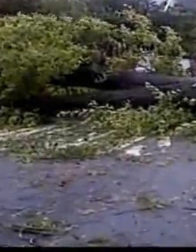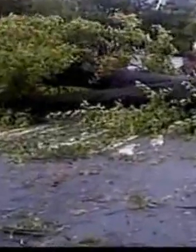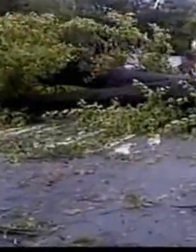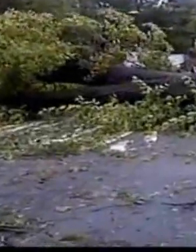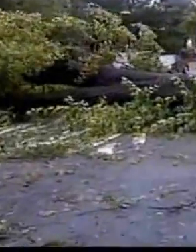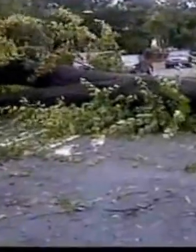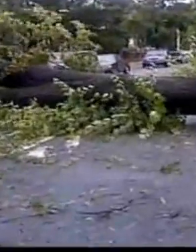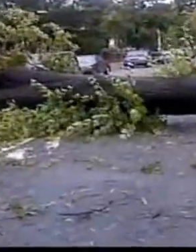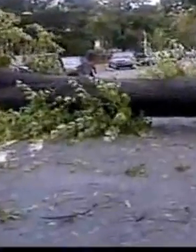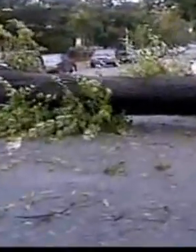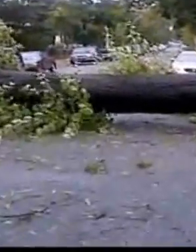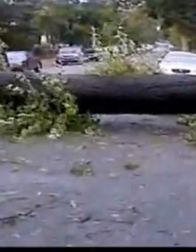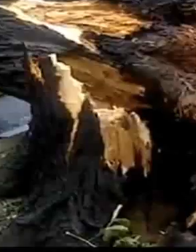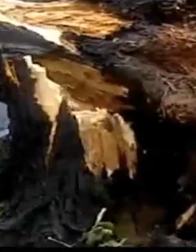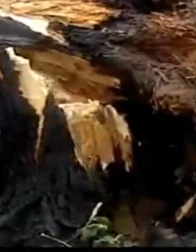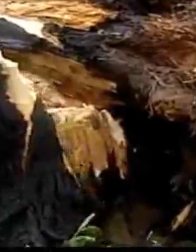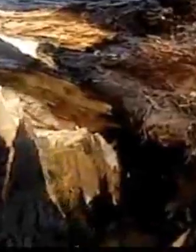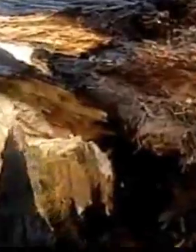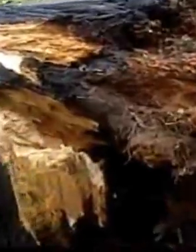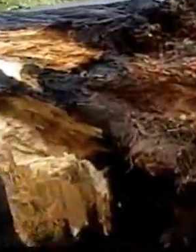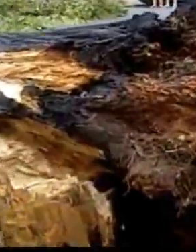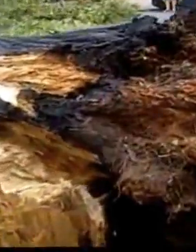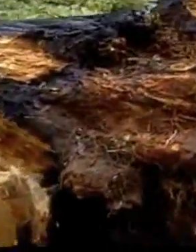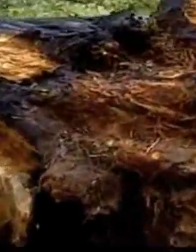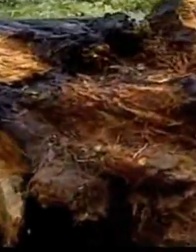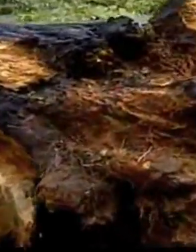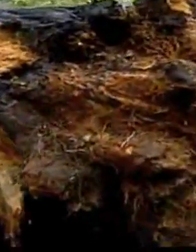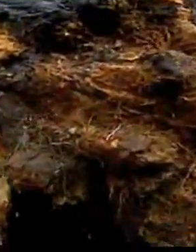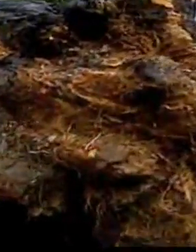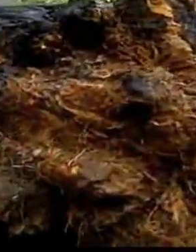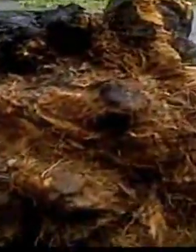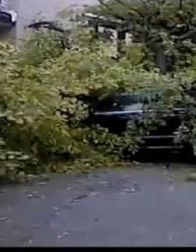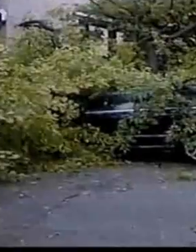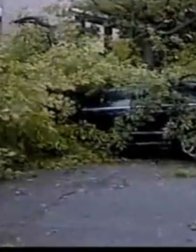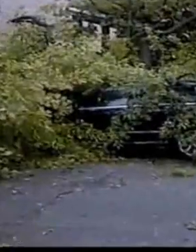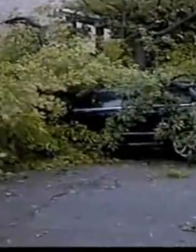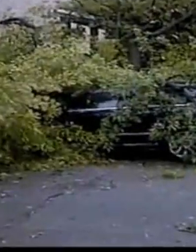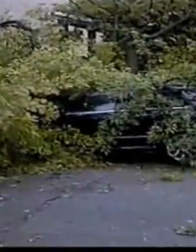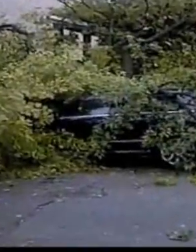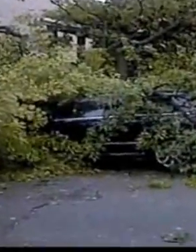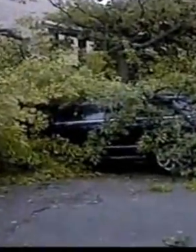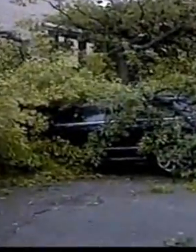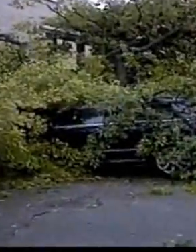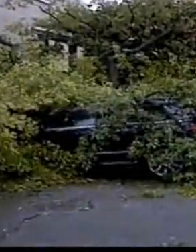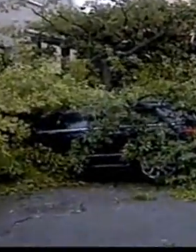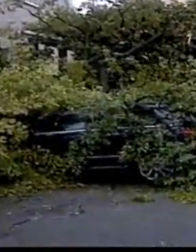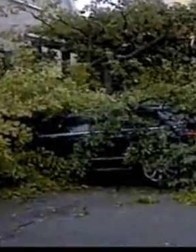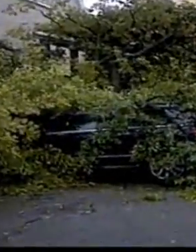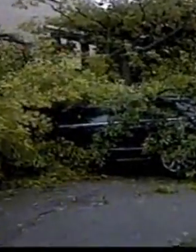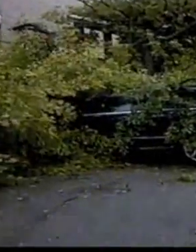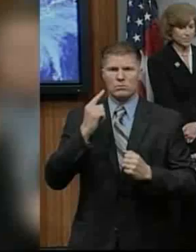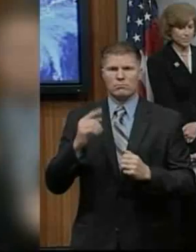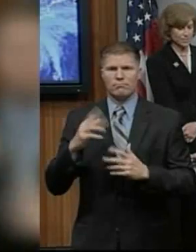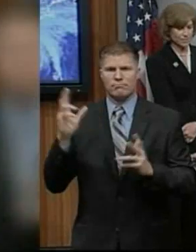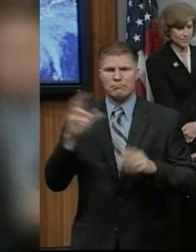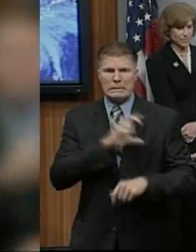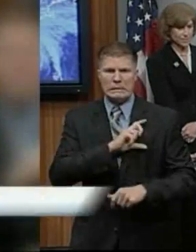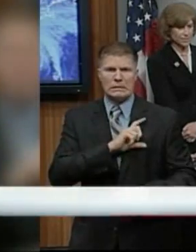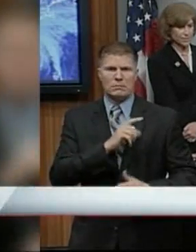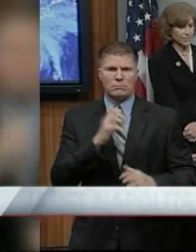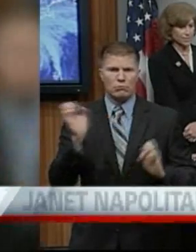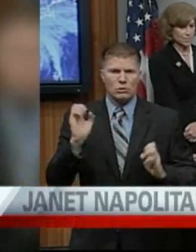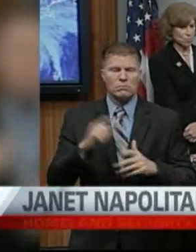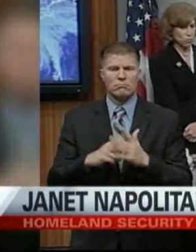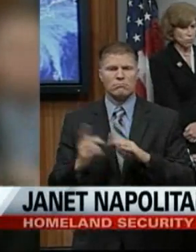trees that were causing the biggest headaches. This one coming down onto a house in Brooklyn, many taking power lines along with them.